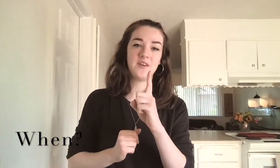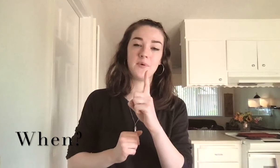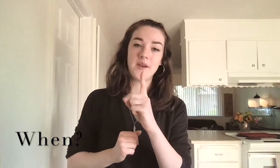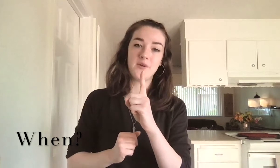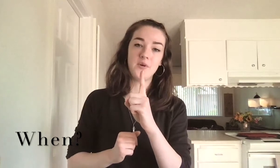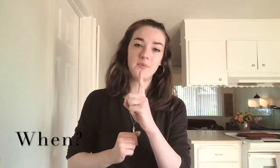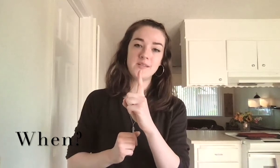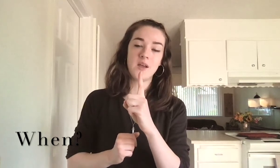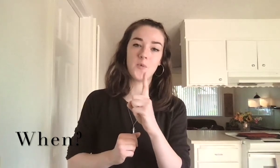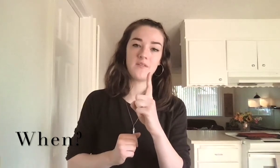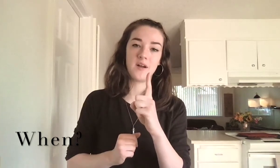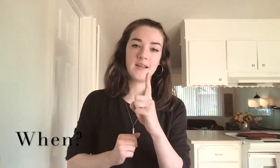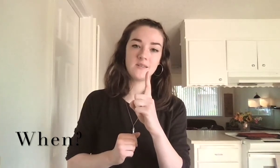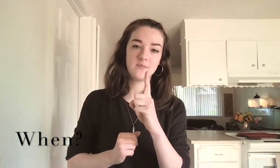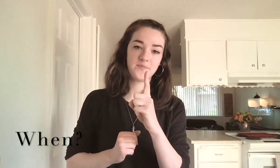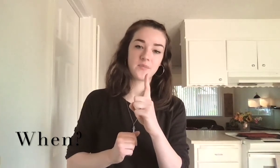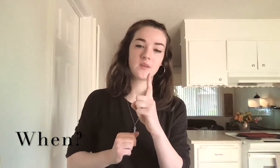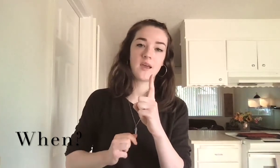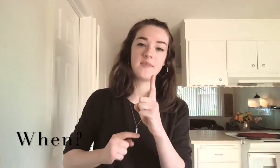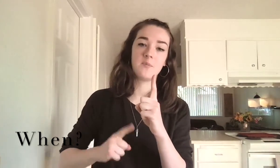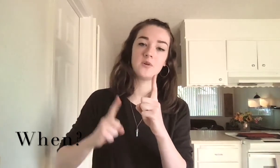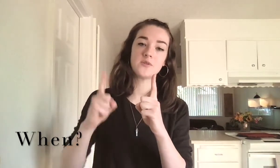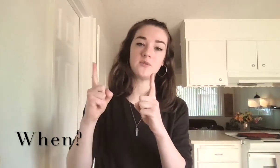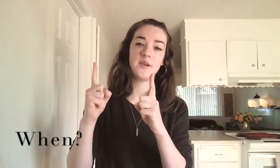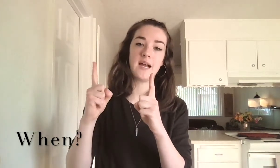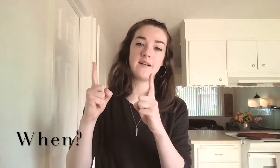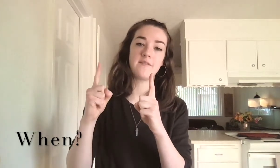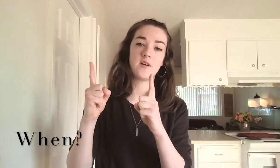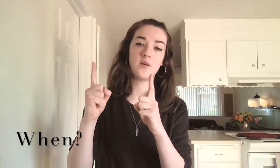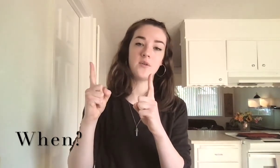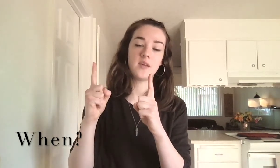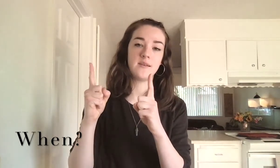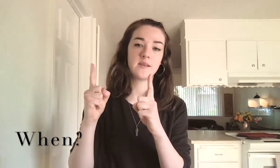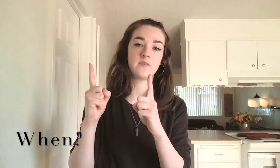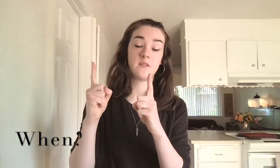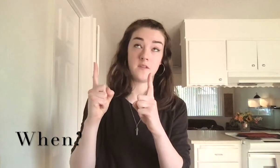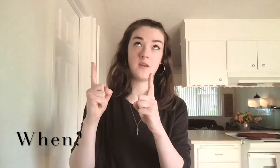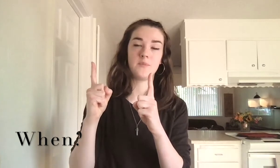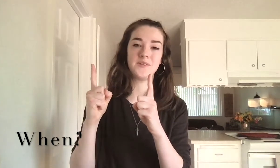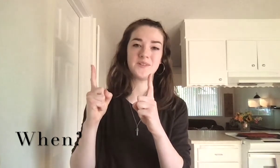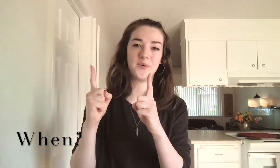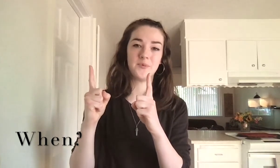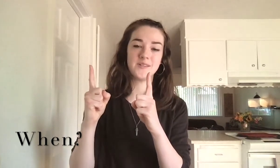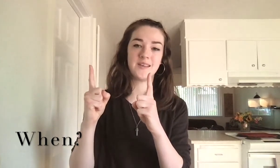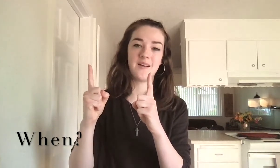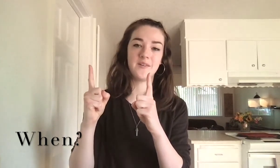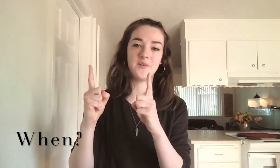pointed upwards on one of our hands. And then we're also going to have our other index finger pointed upwards on our other